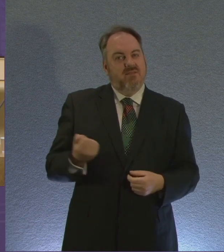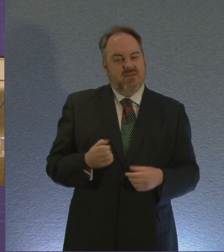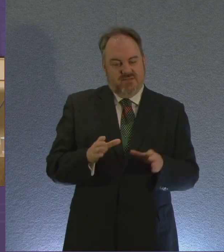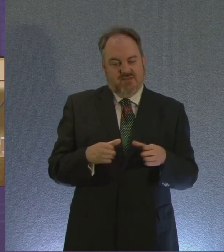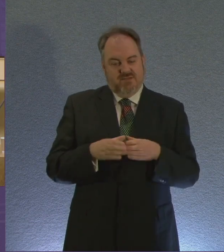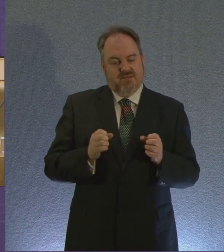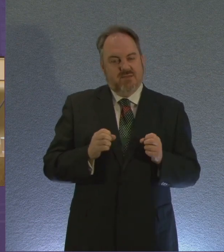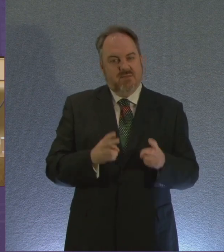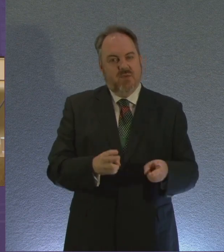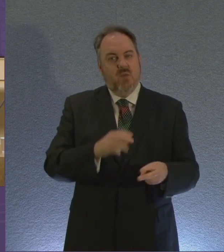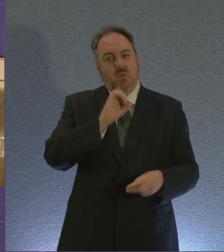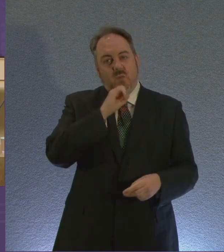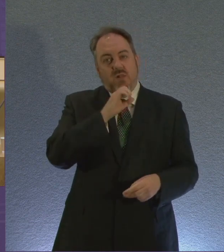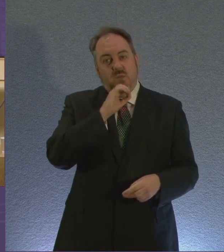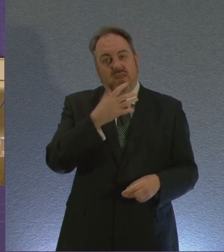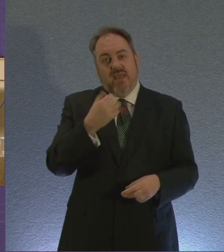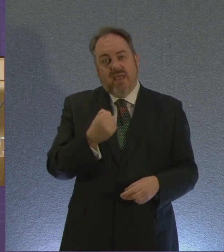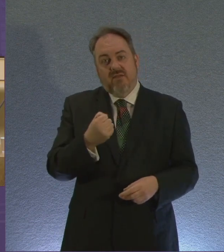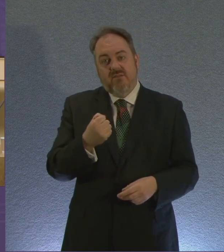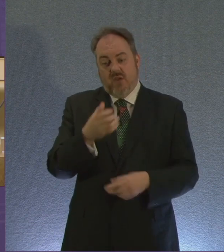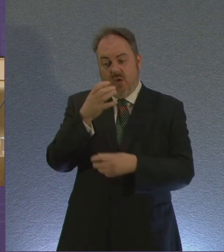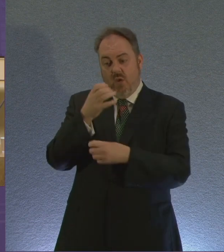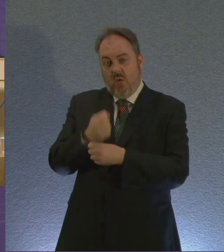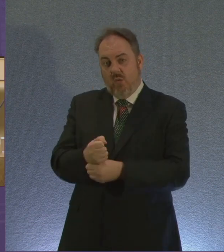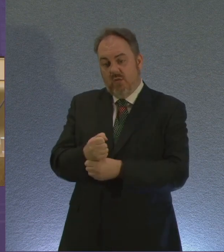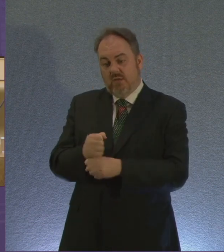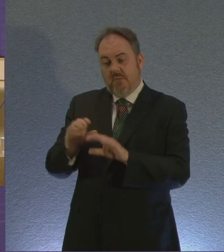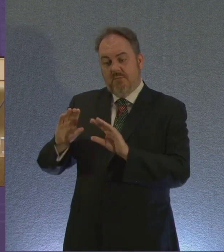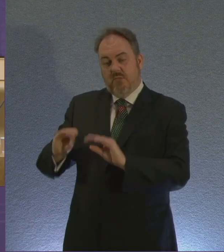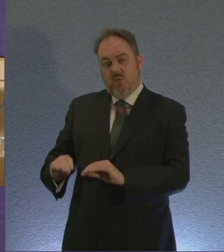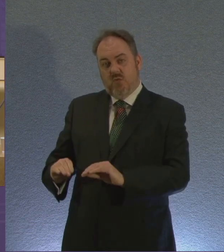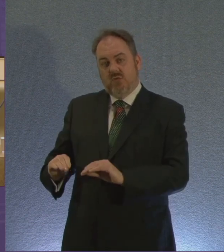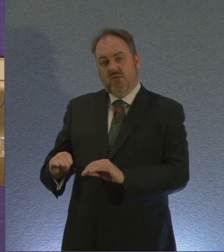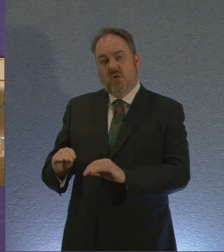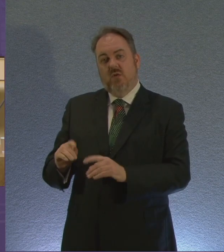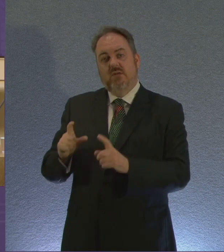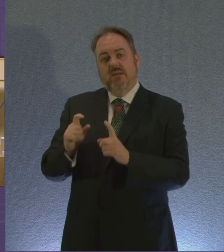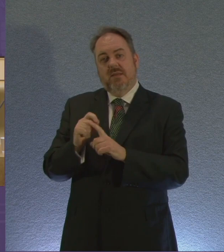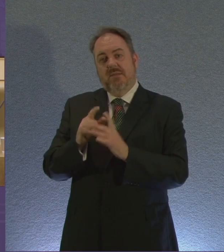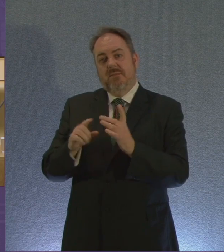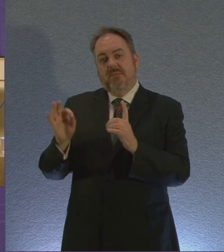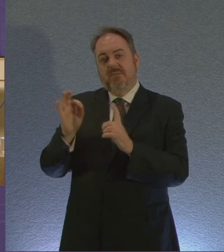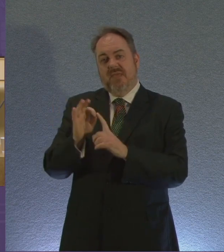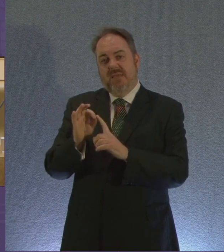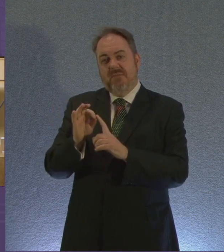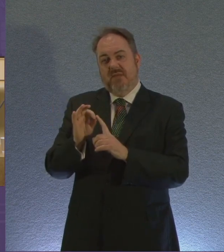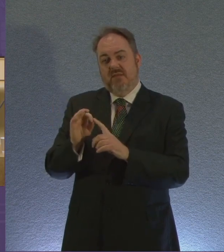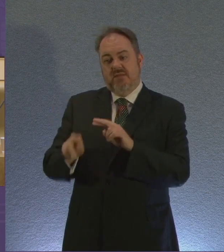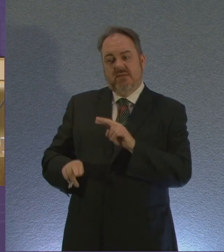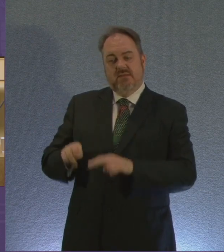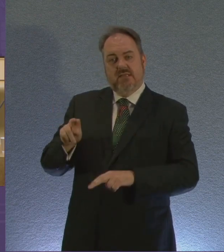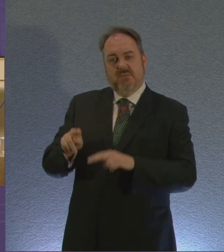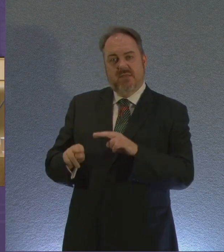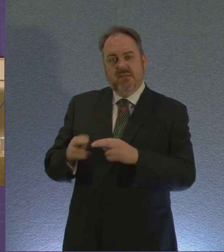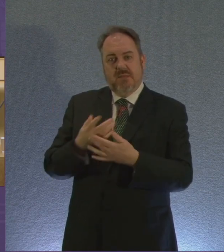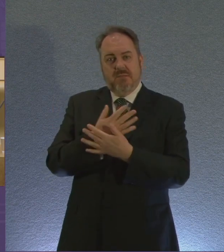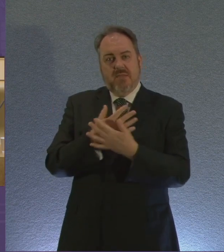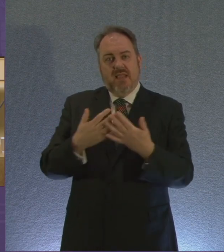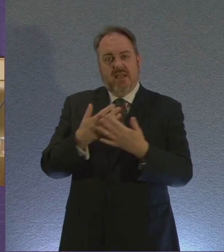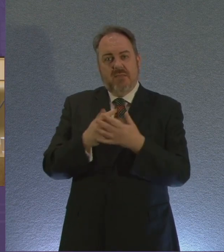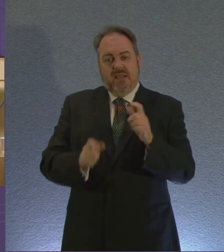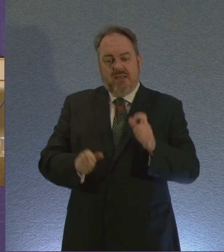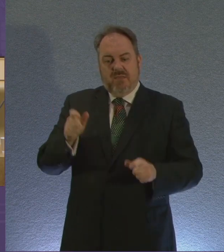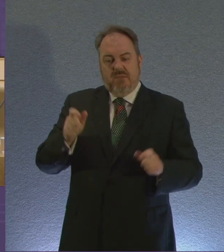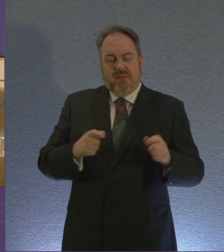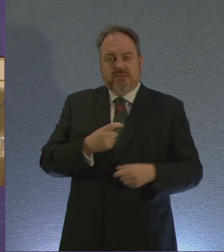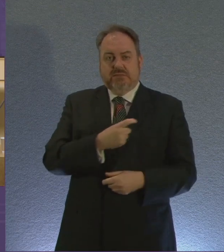a moratorium on PIP and DLA reassessments, which have caused disabled constituents so much anxiety? A moratorium until a